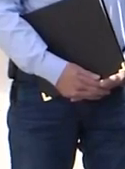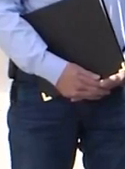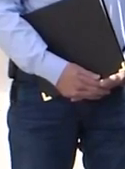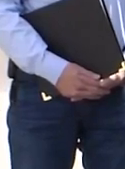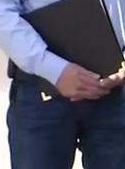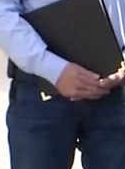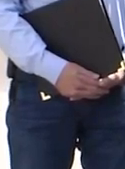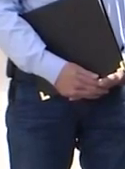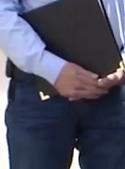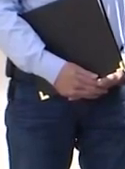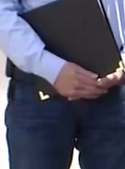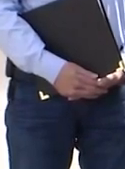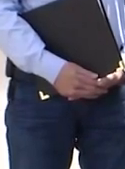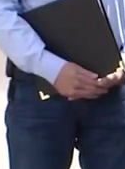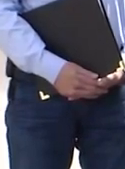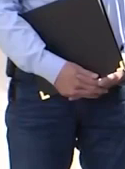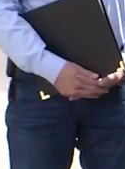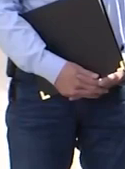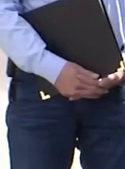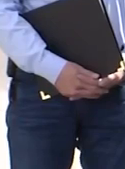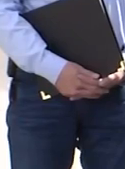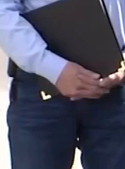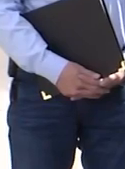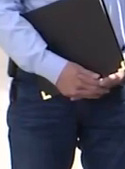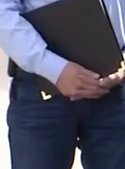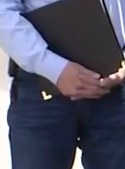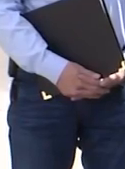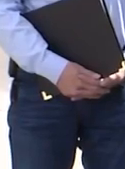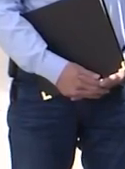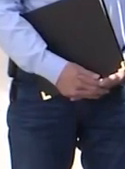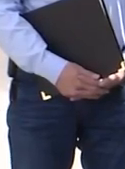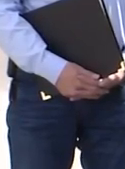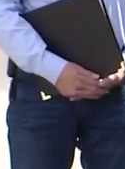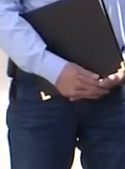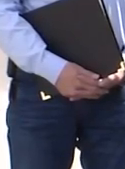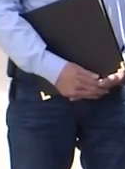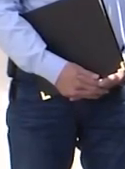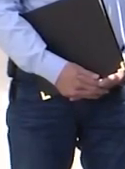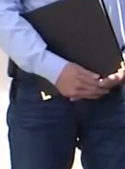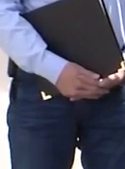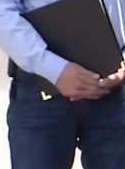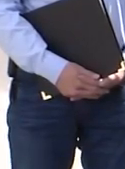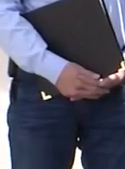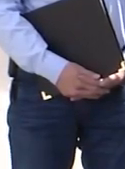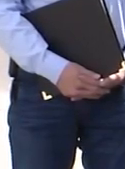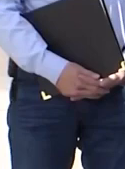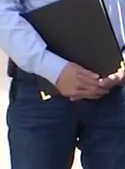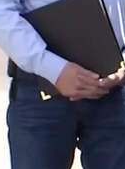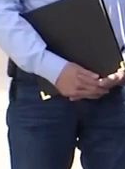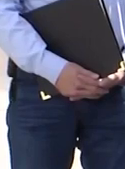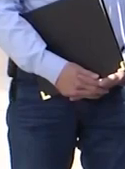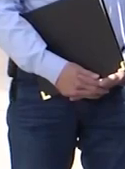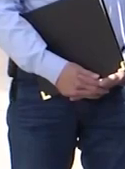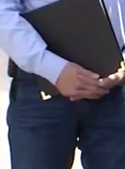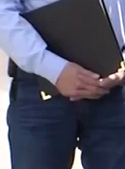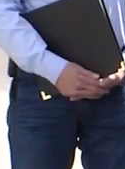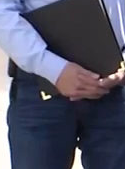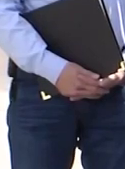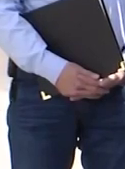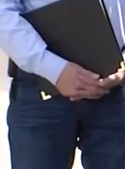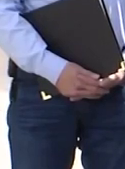high-wheel vehicle support. And we're beginning the phased transition to response efforts, as the Governor mentioned.